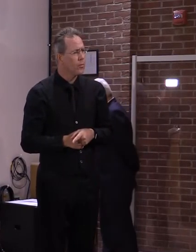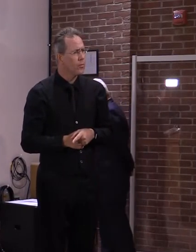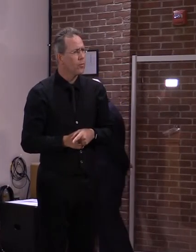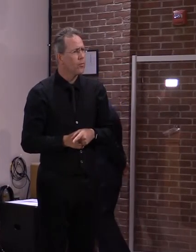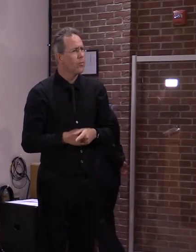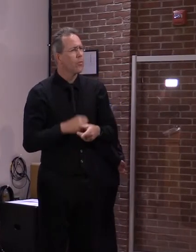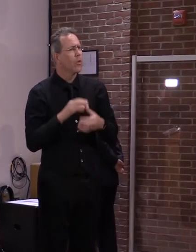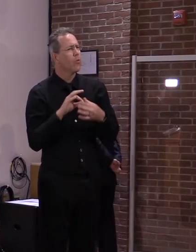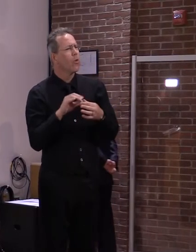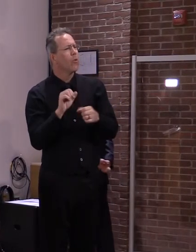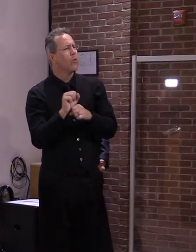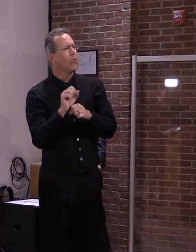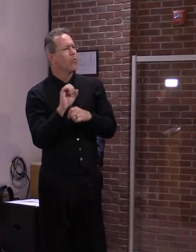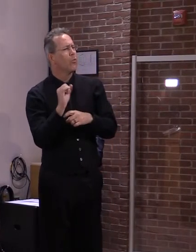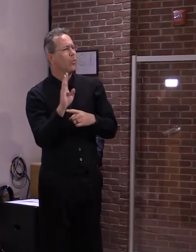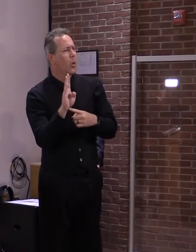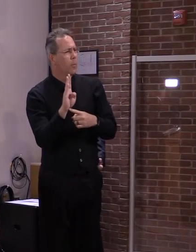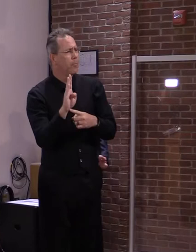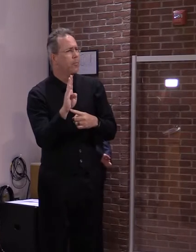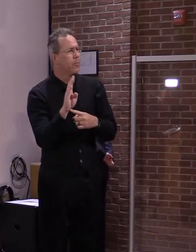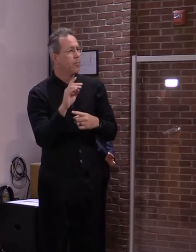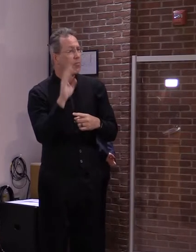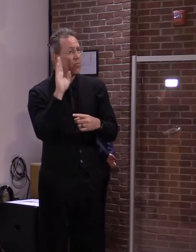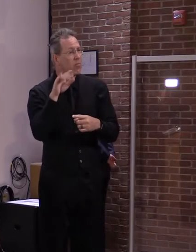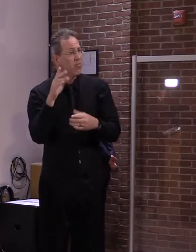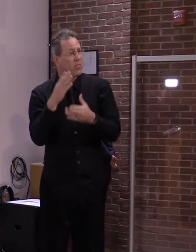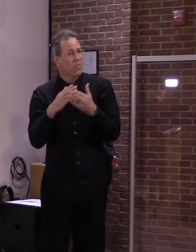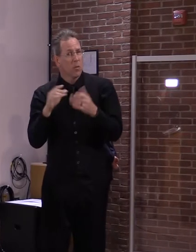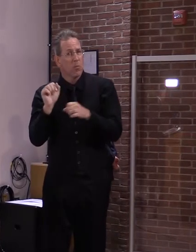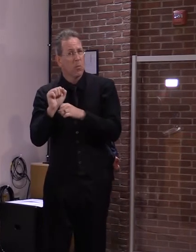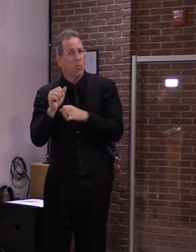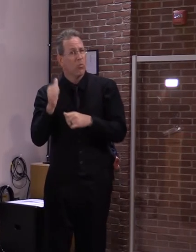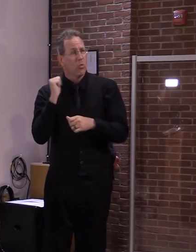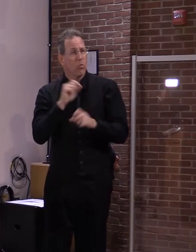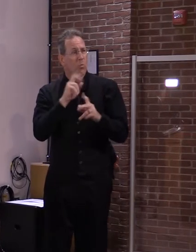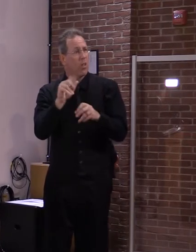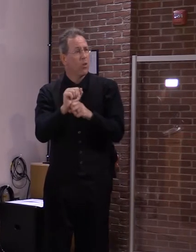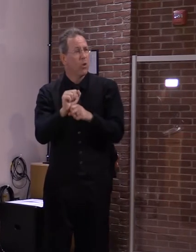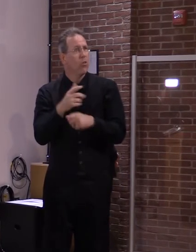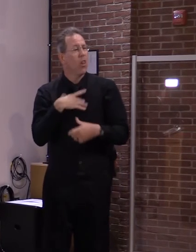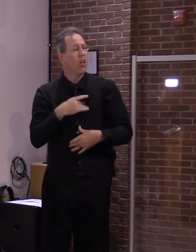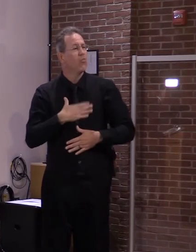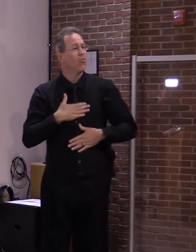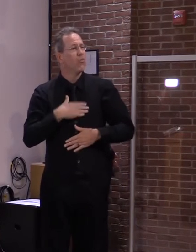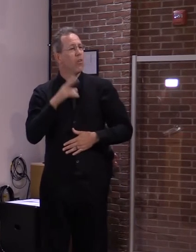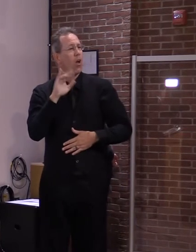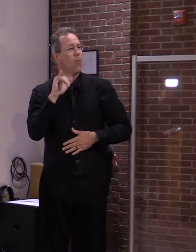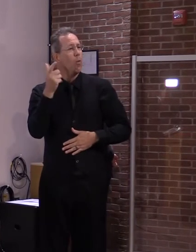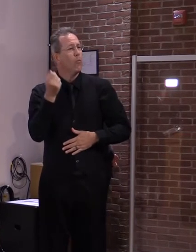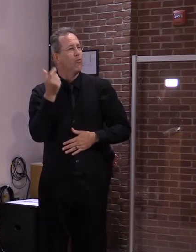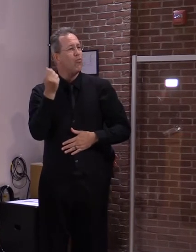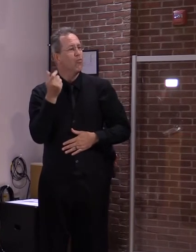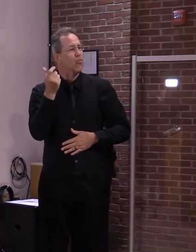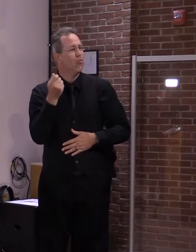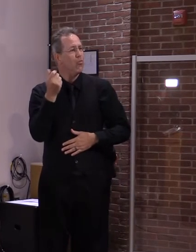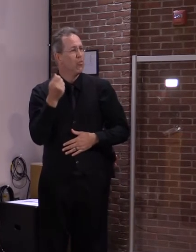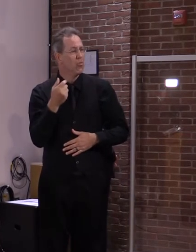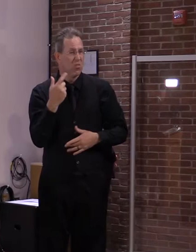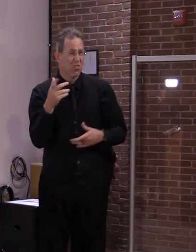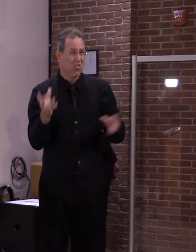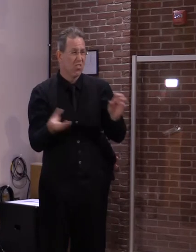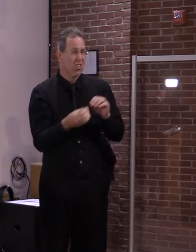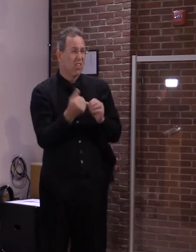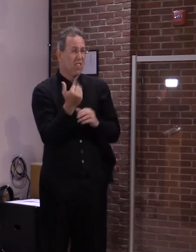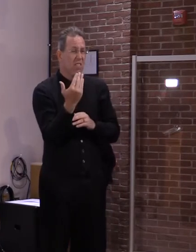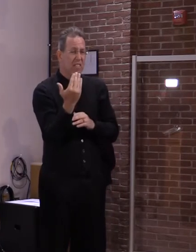getting pandemic relief benefits from the federal government, but by my math, there's about 15,000 people on that program at $300 a week